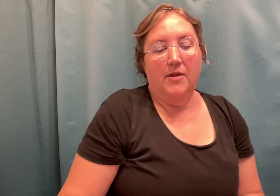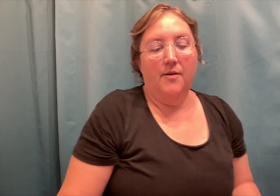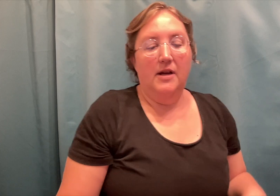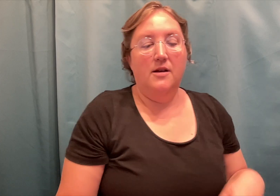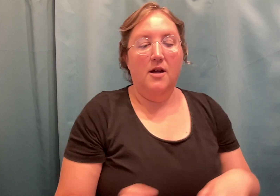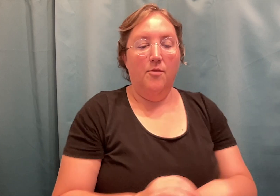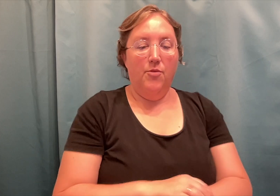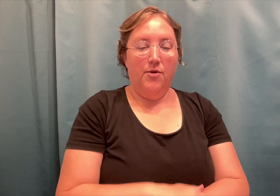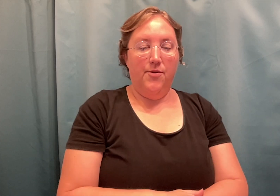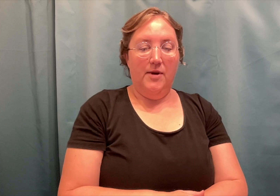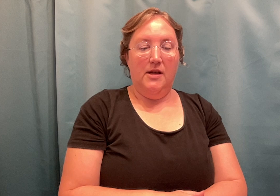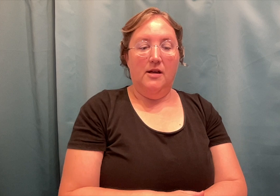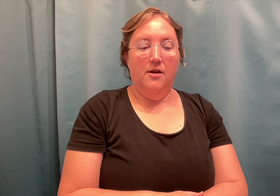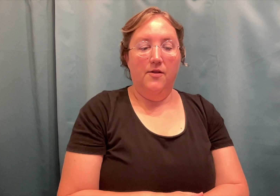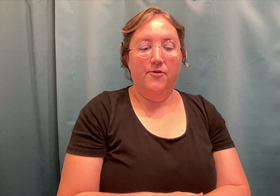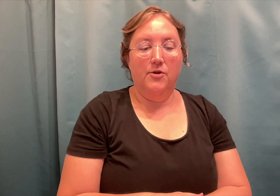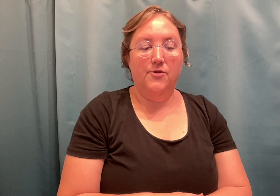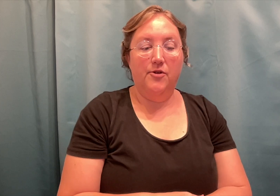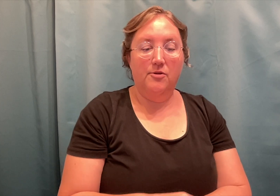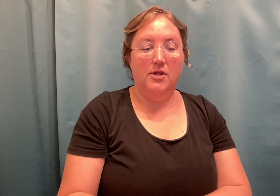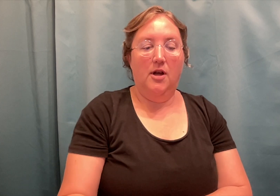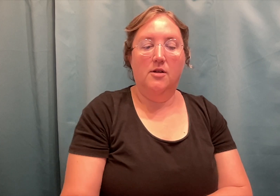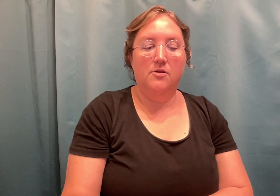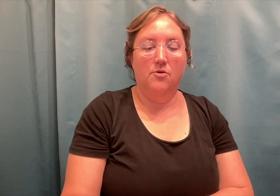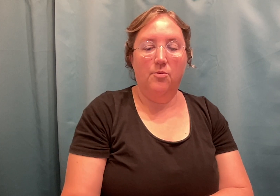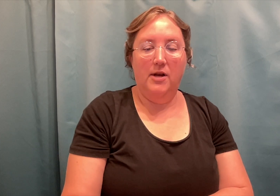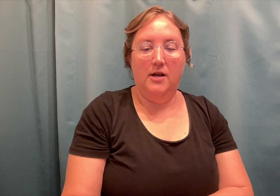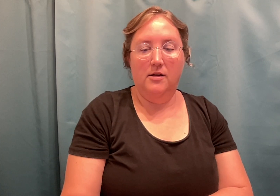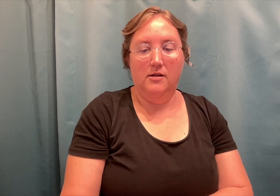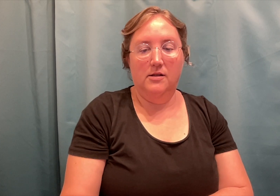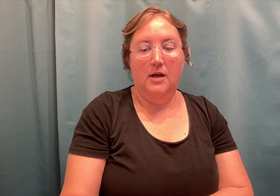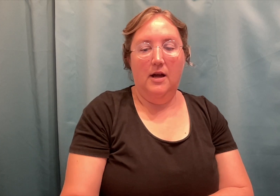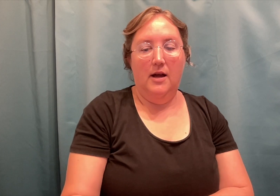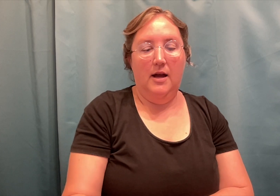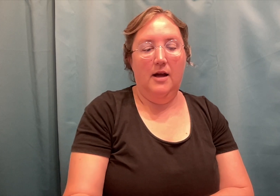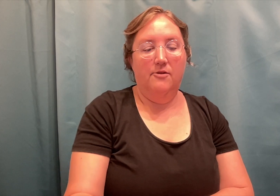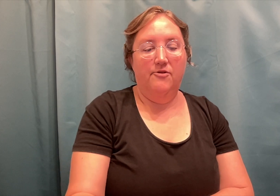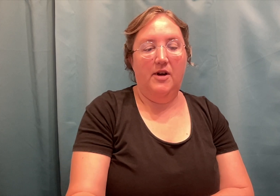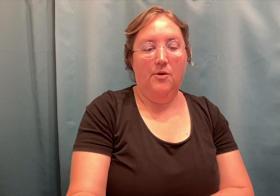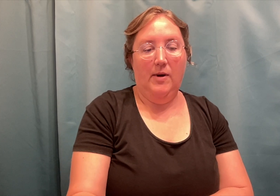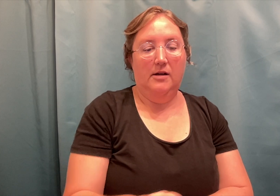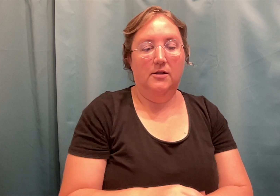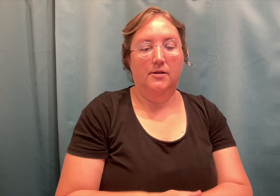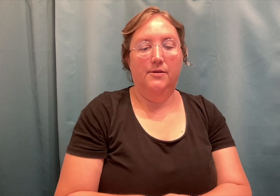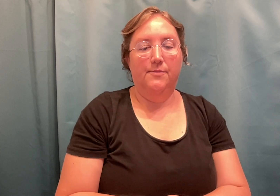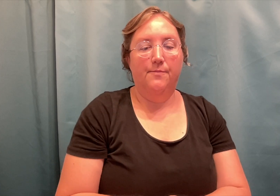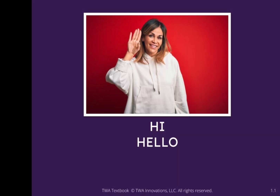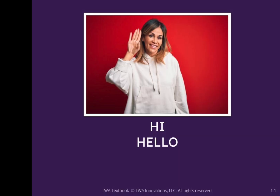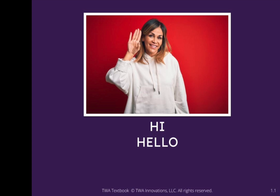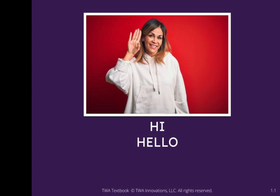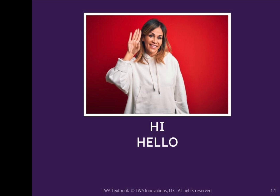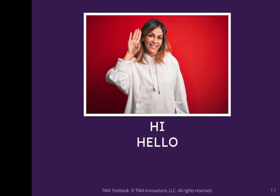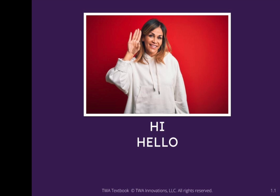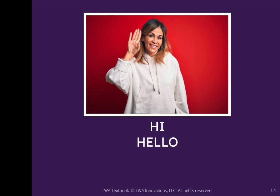Vocabulary number 3. The first few signs, greetings and farewell.